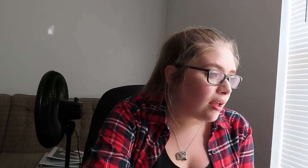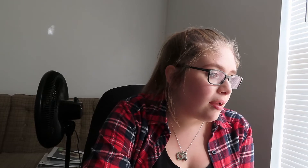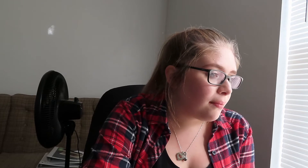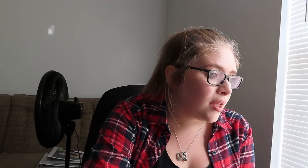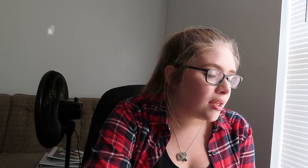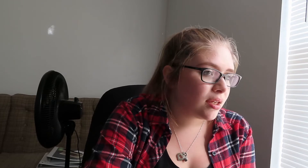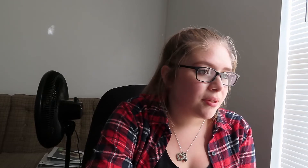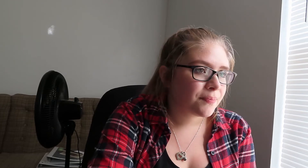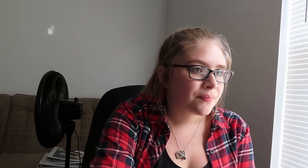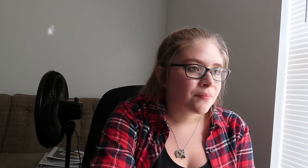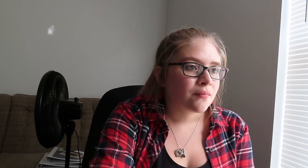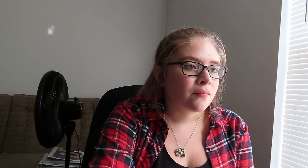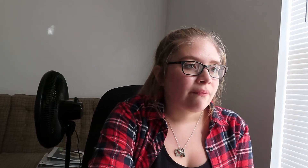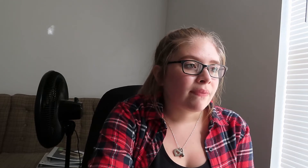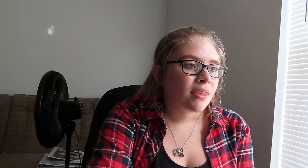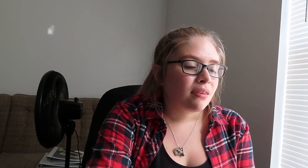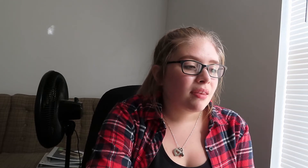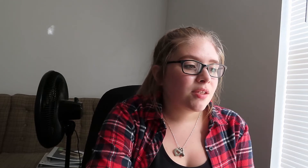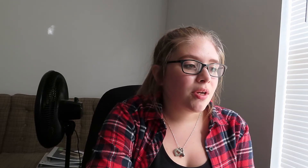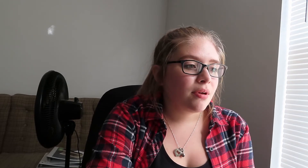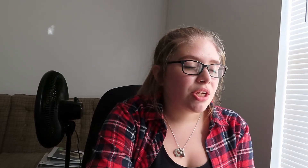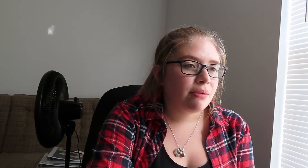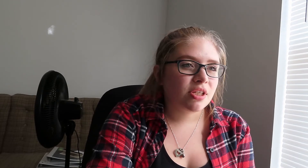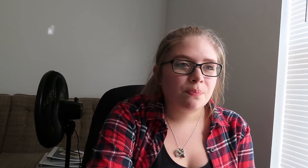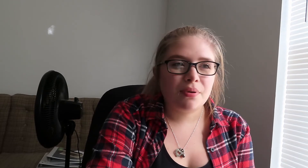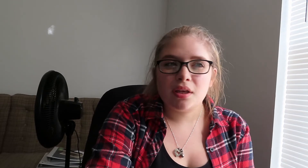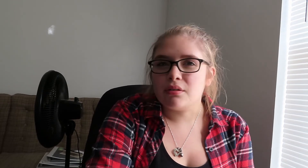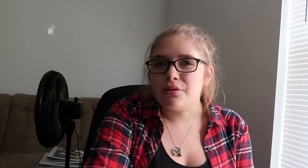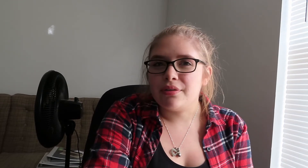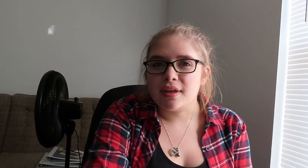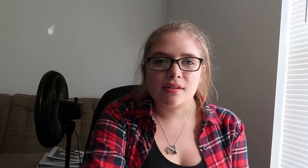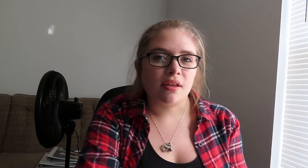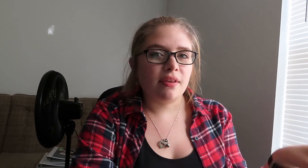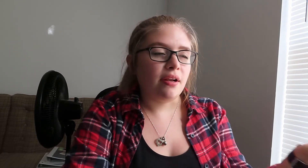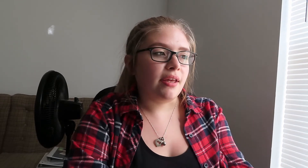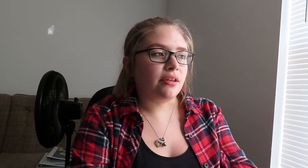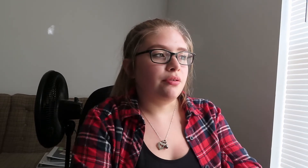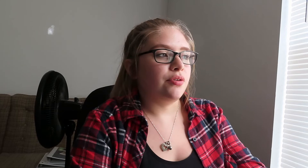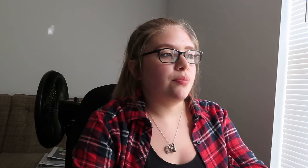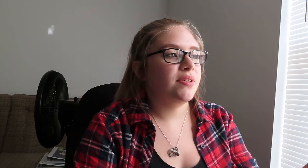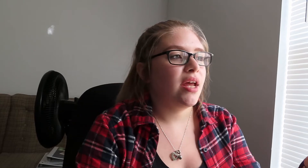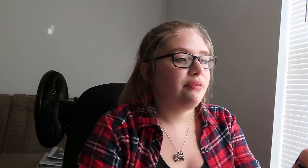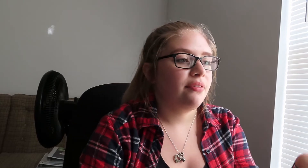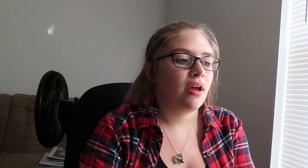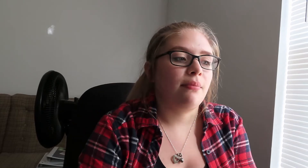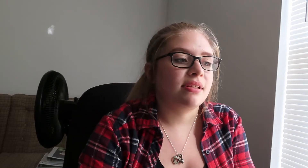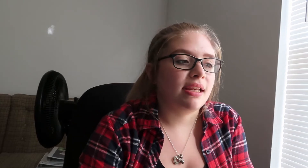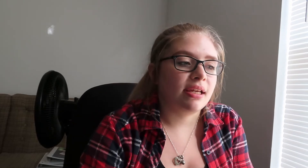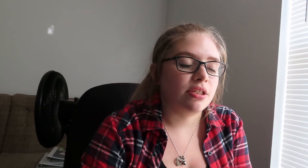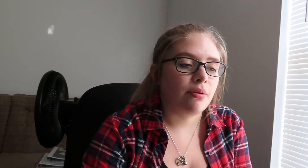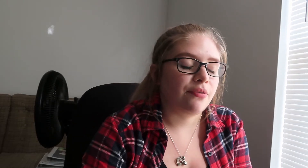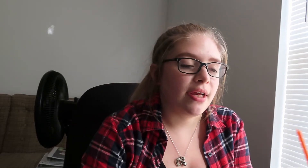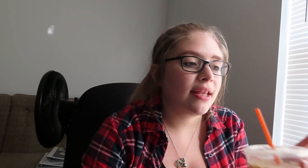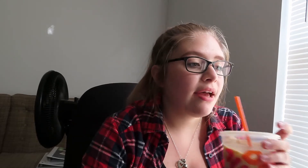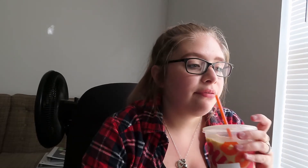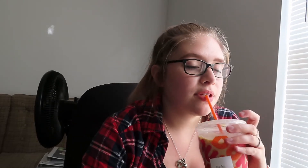i think that's pretty much it i'm just putting little things on there like youtube stuff um because i didn't get to do it before i left